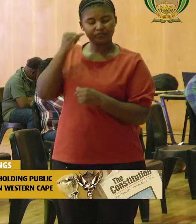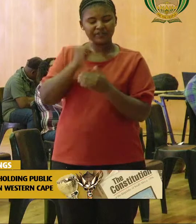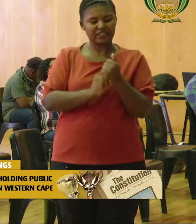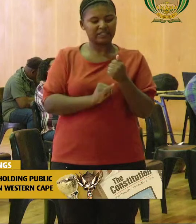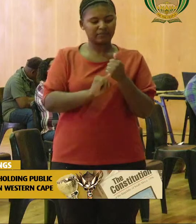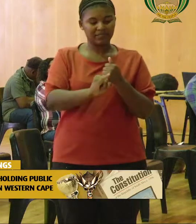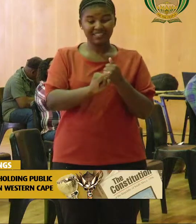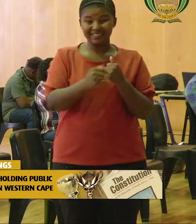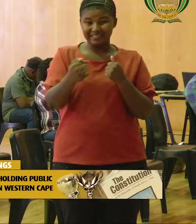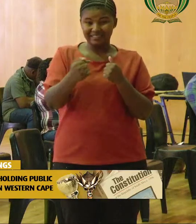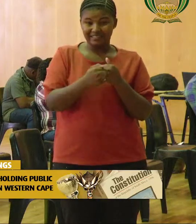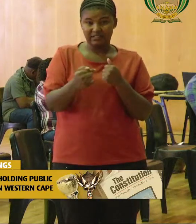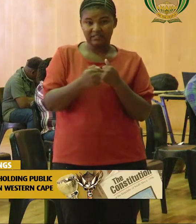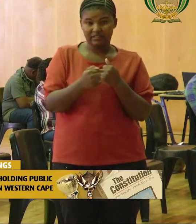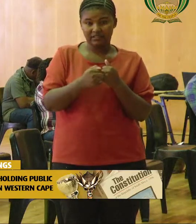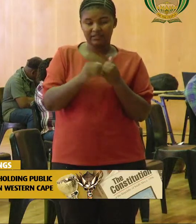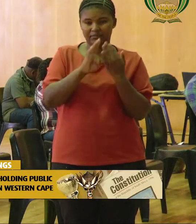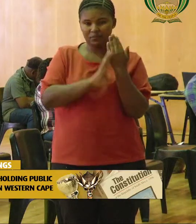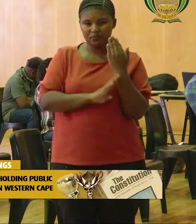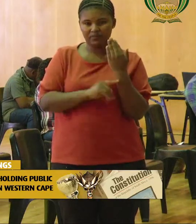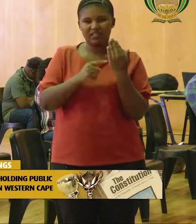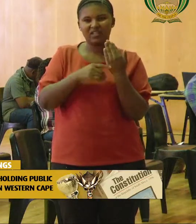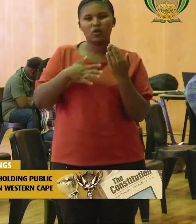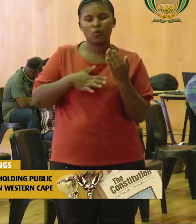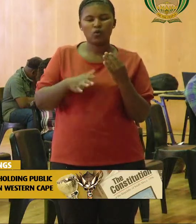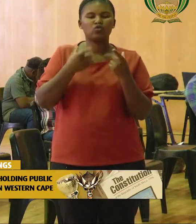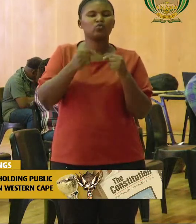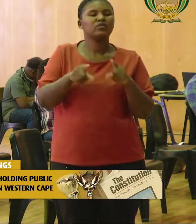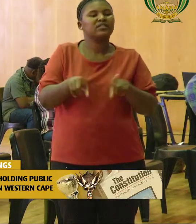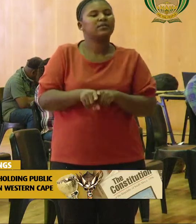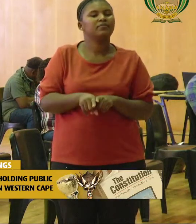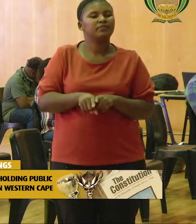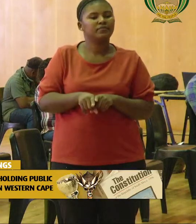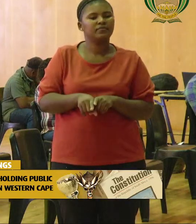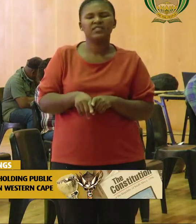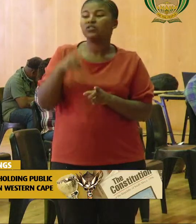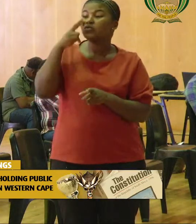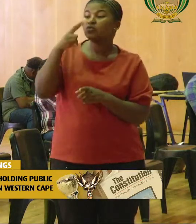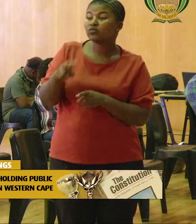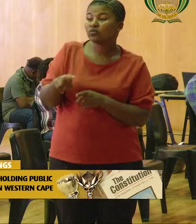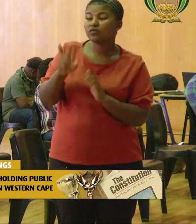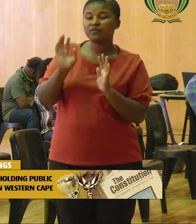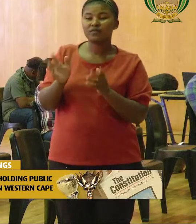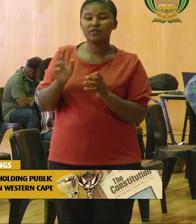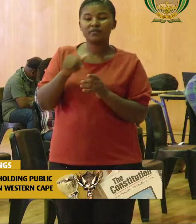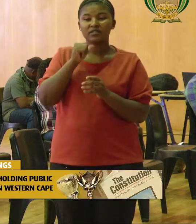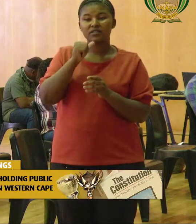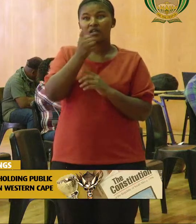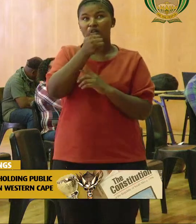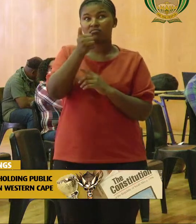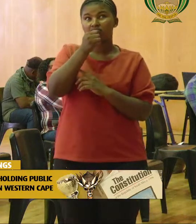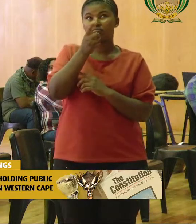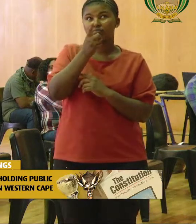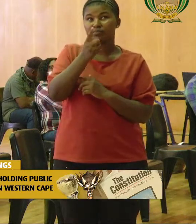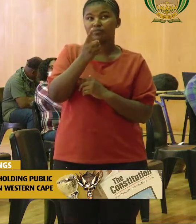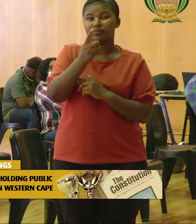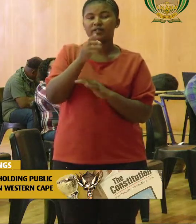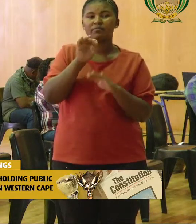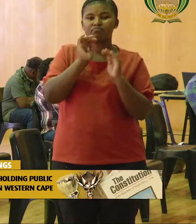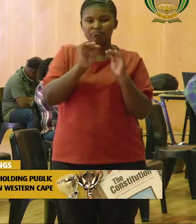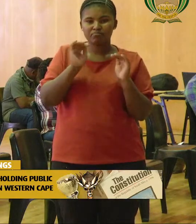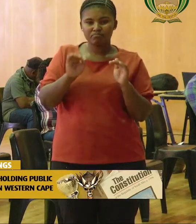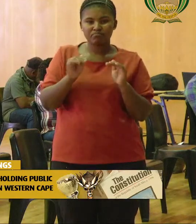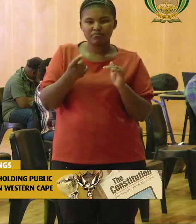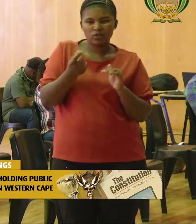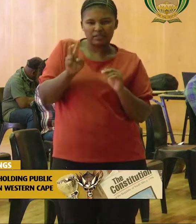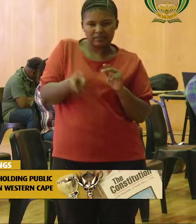independent candidates, they want to do the same thing because they've seen that there on top, people are